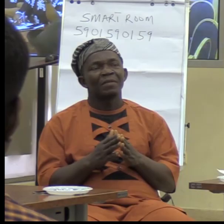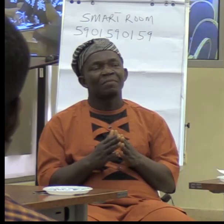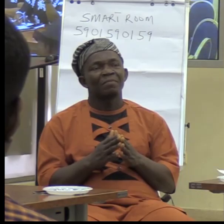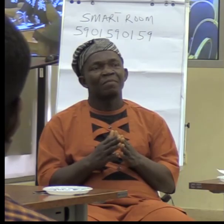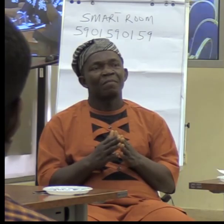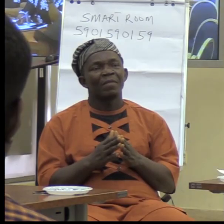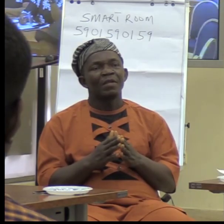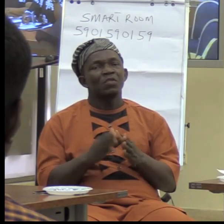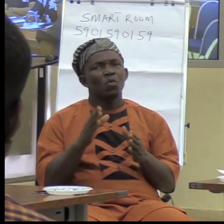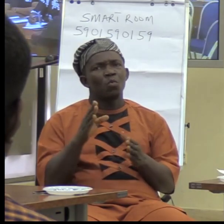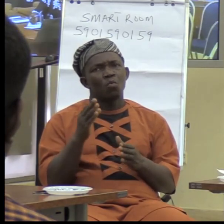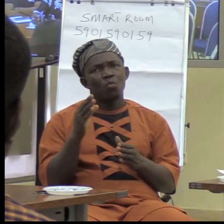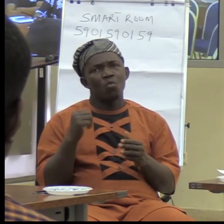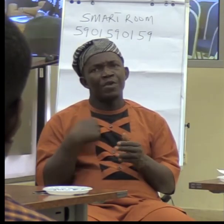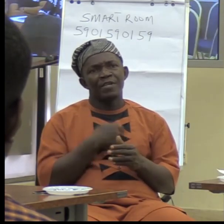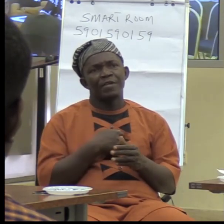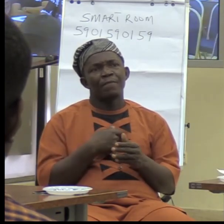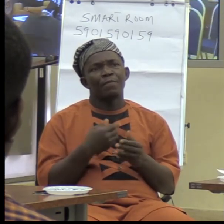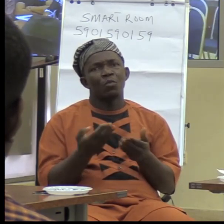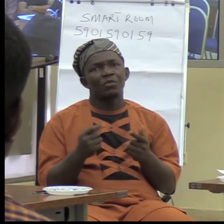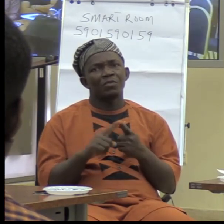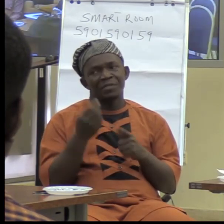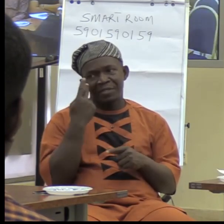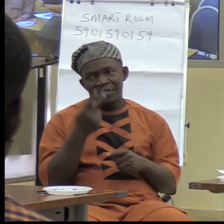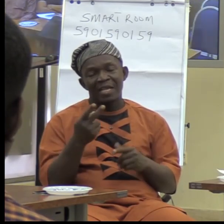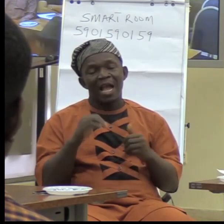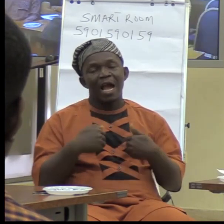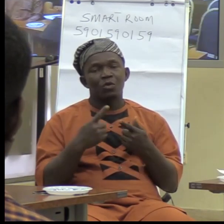factor, right? And so